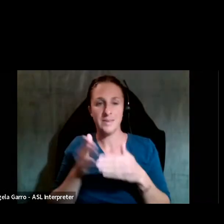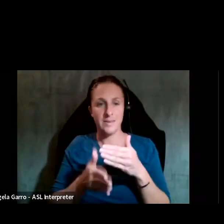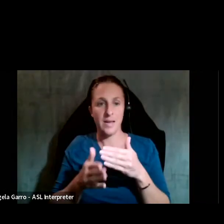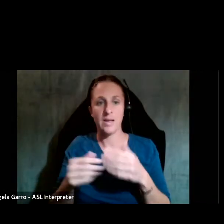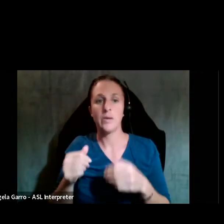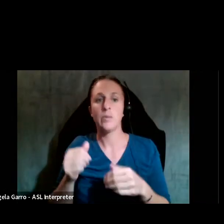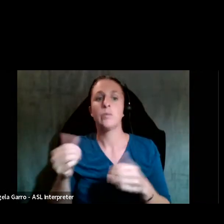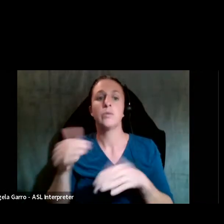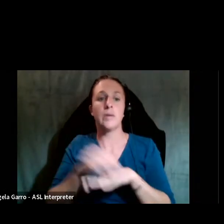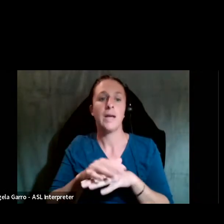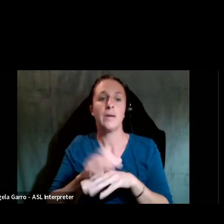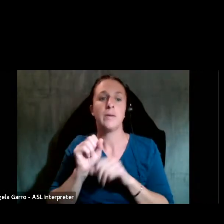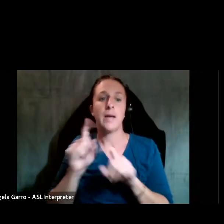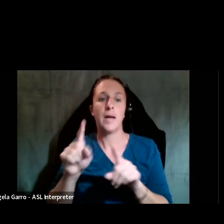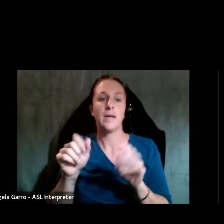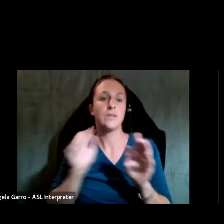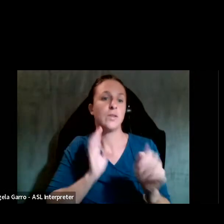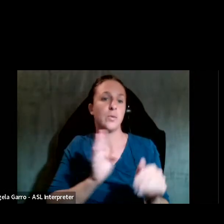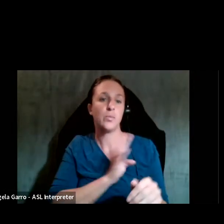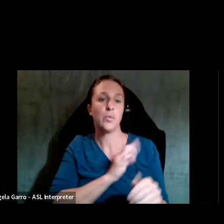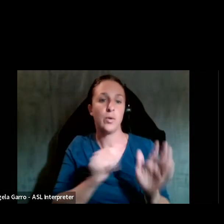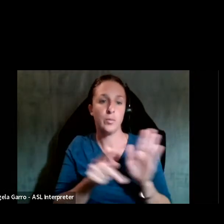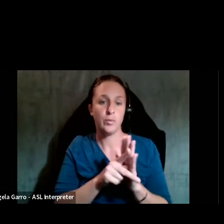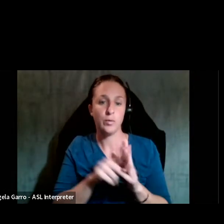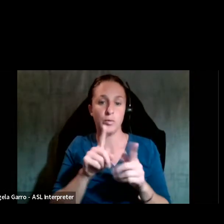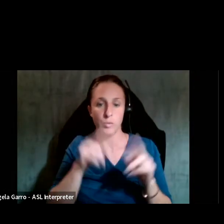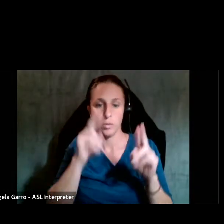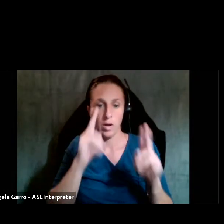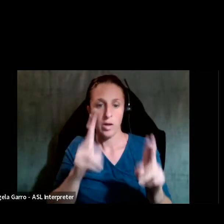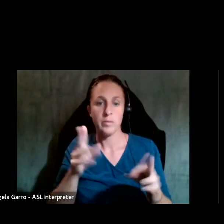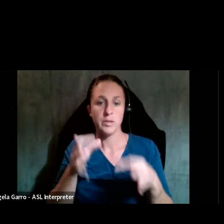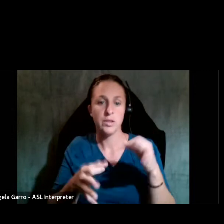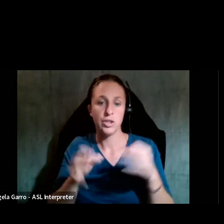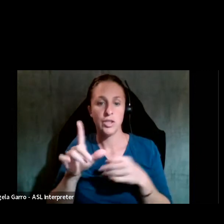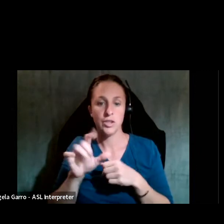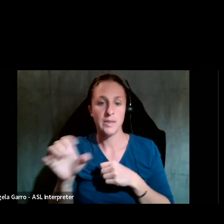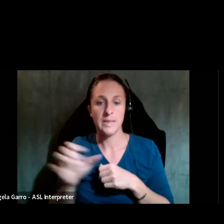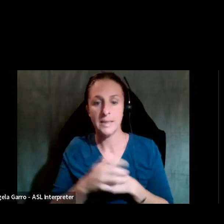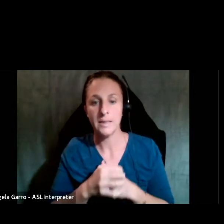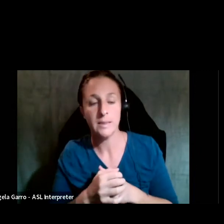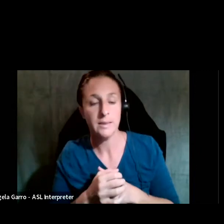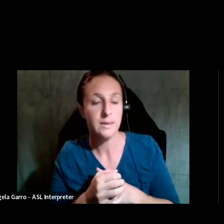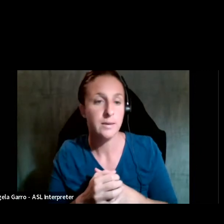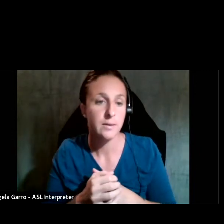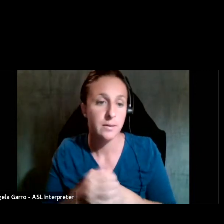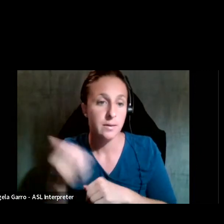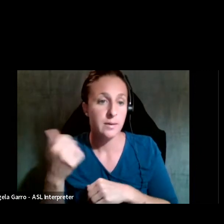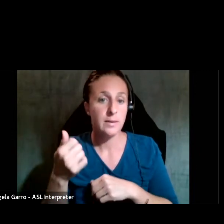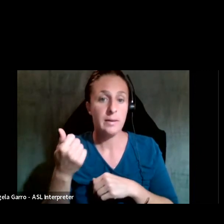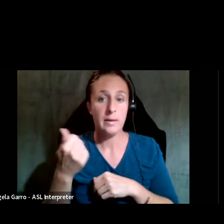our response to the Honorable Judge Lee. Thank you. Any questions?